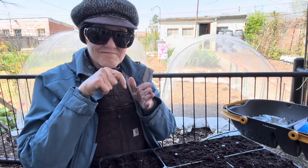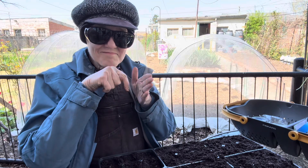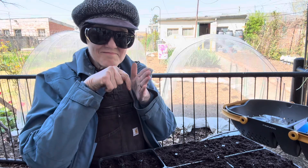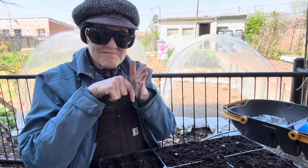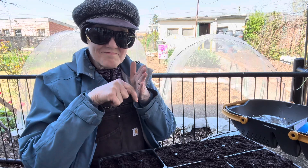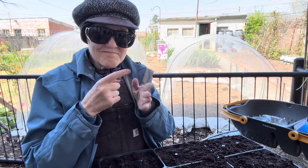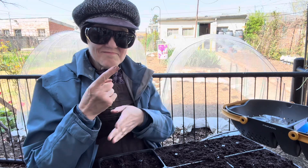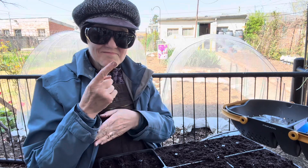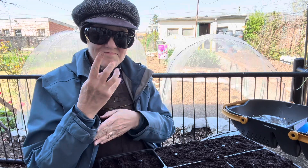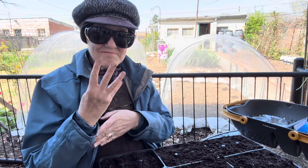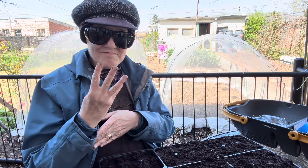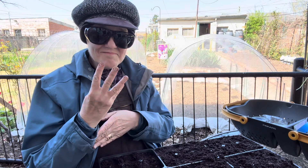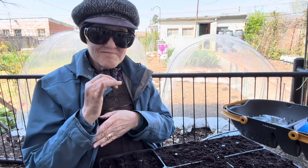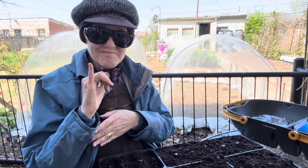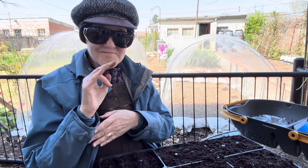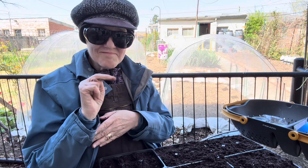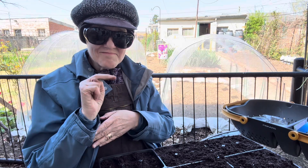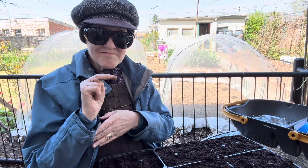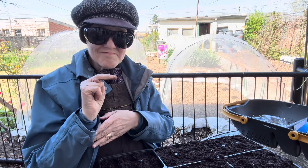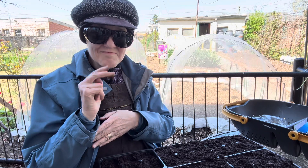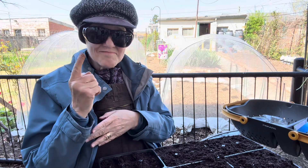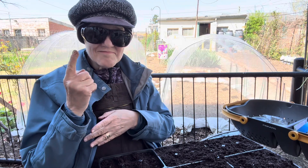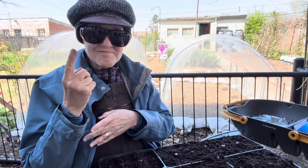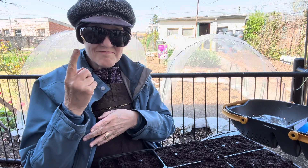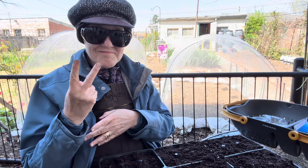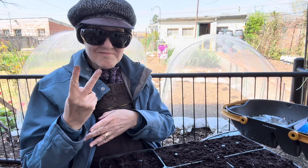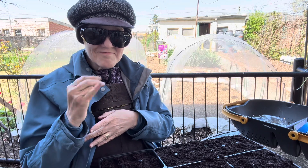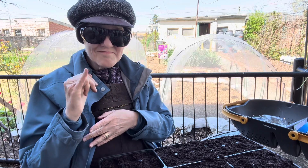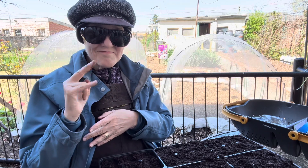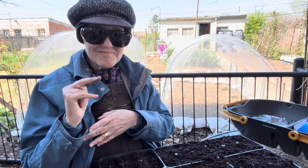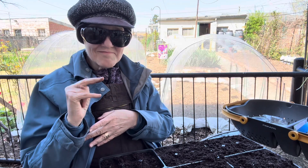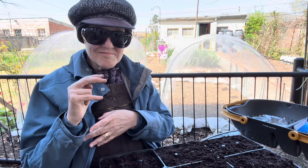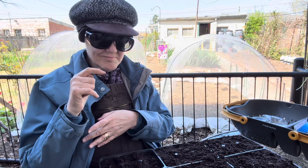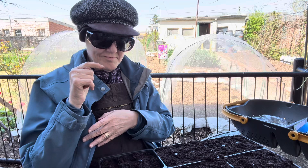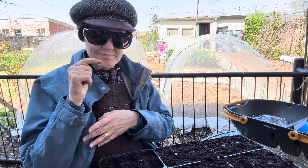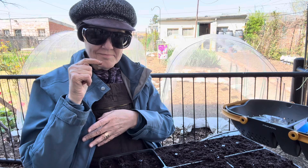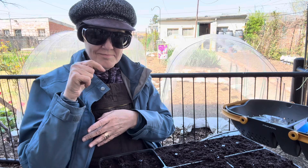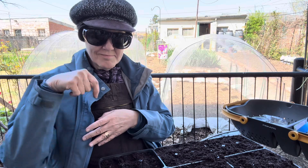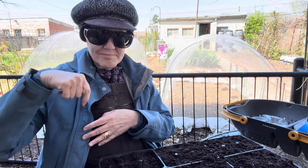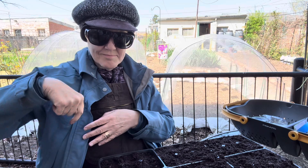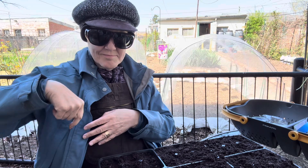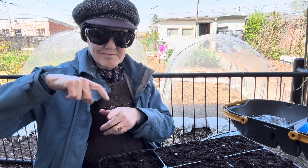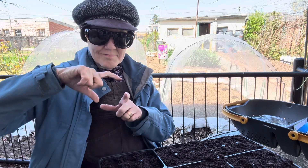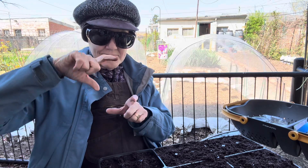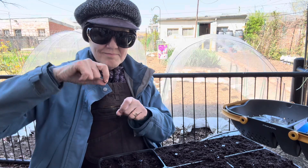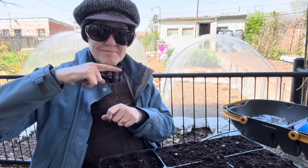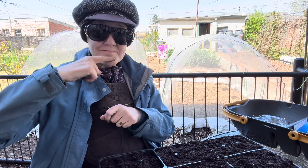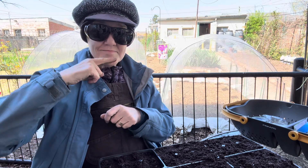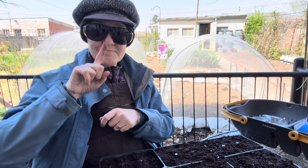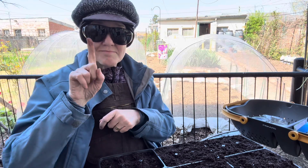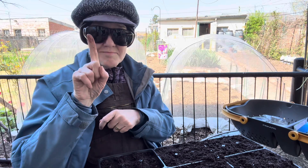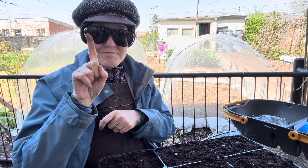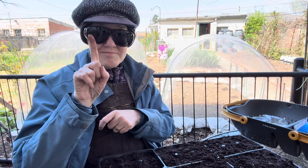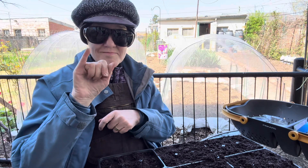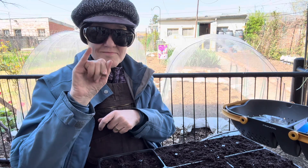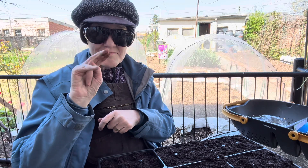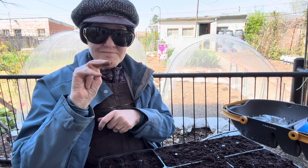Some packs say plant sunflowers a 1/4 inch deep. Some say a half. This packet says to sow